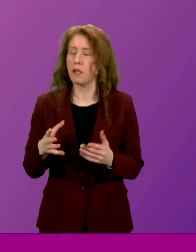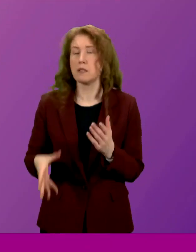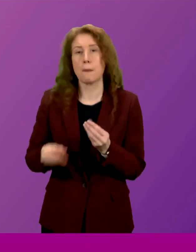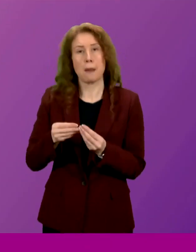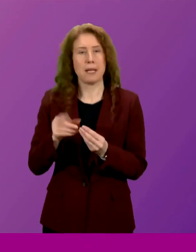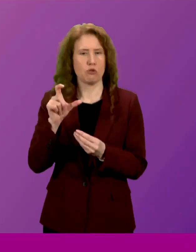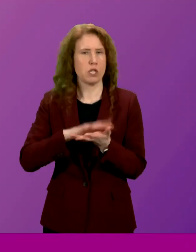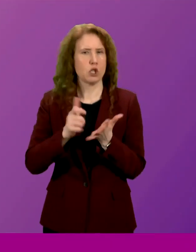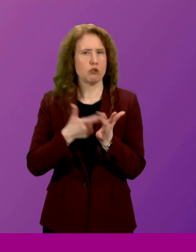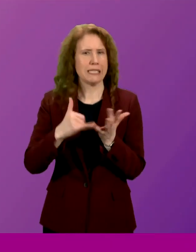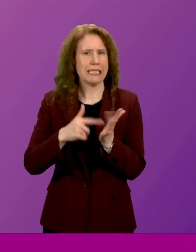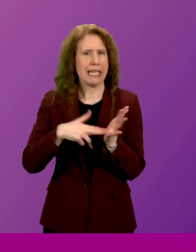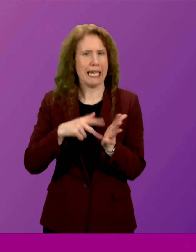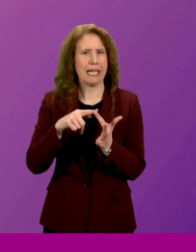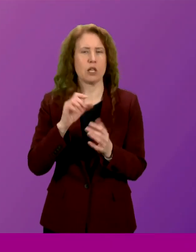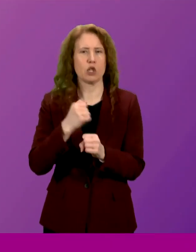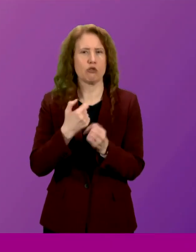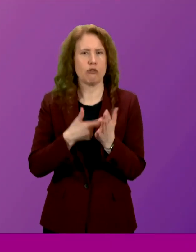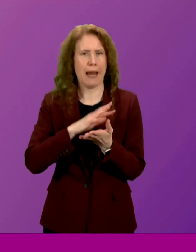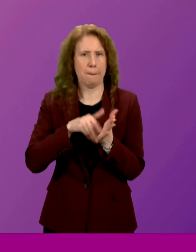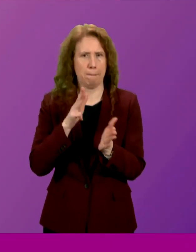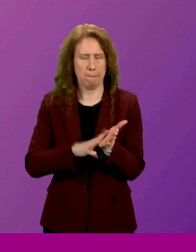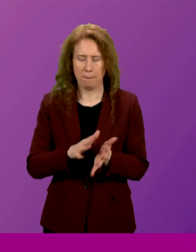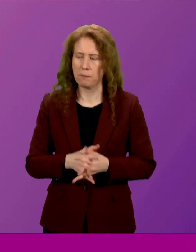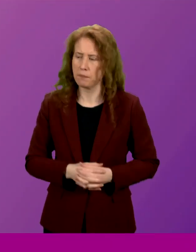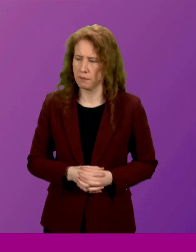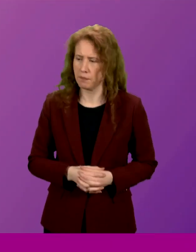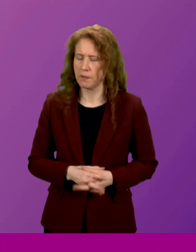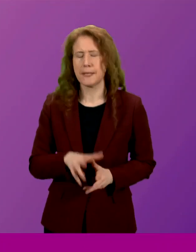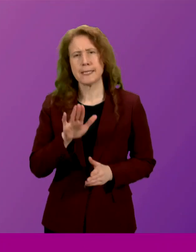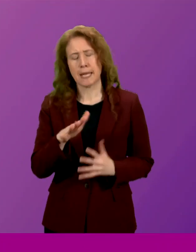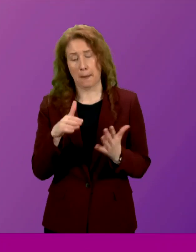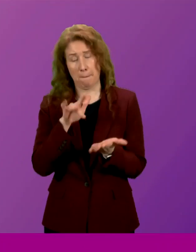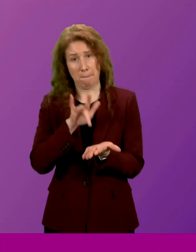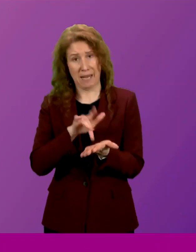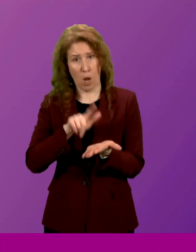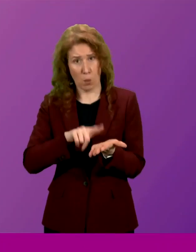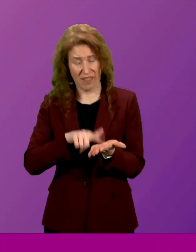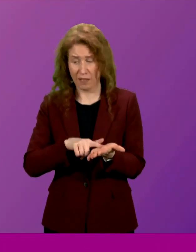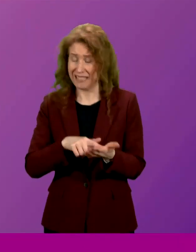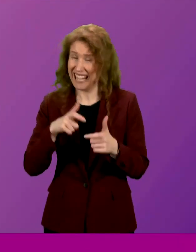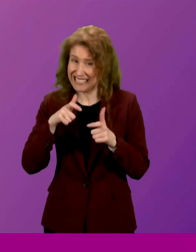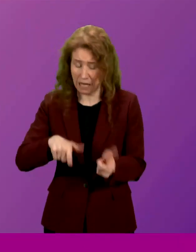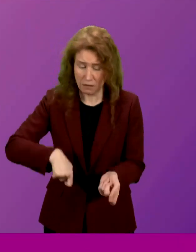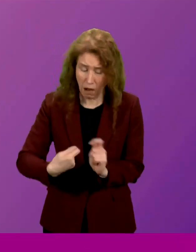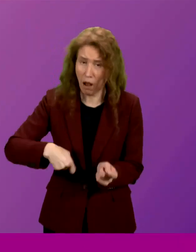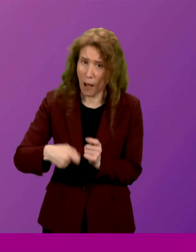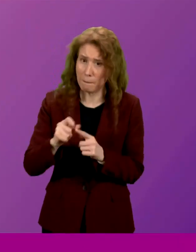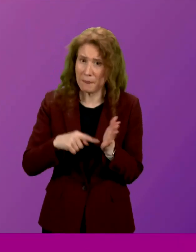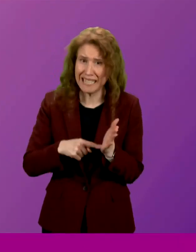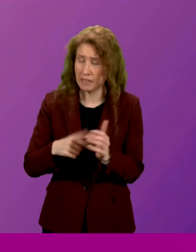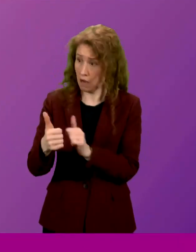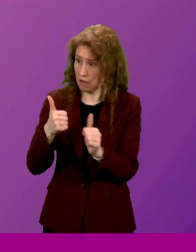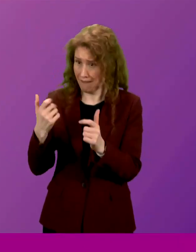Graham. Thank you very much, Presiding Officer. First Minister, in Midlothian, peat is still being extracted. It's dug up commercially